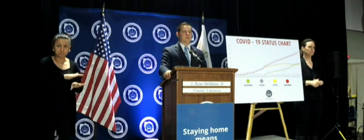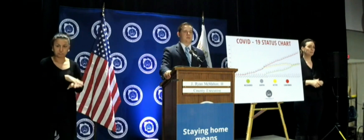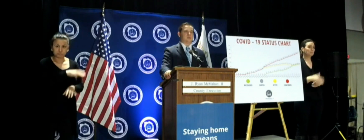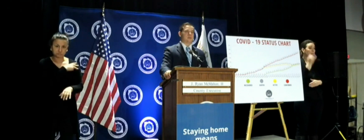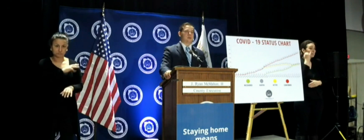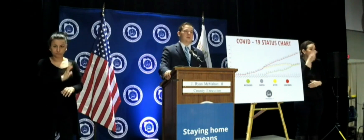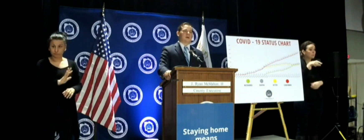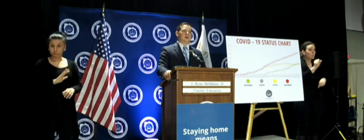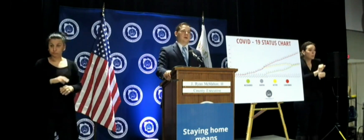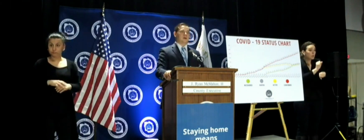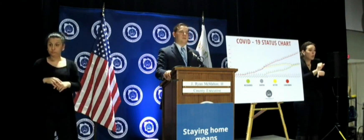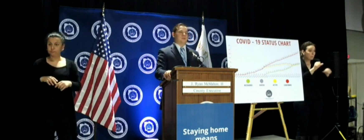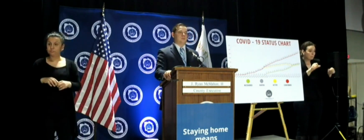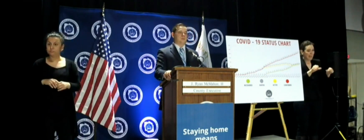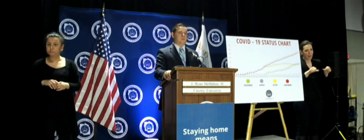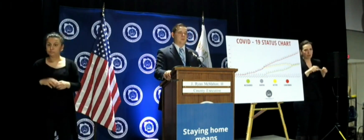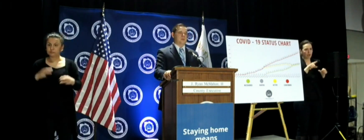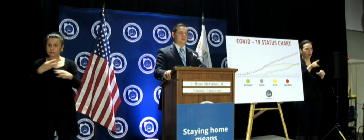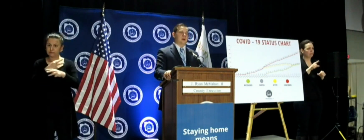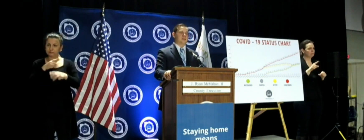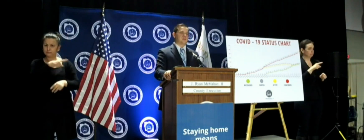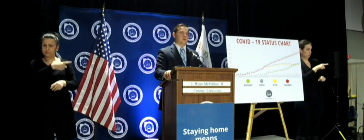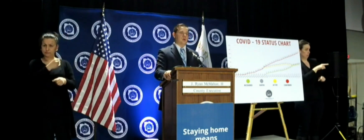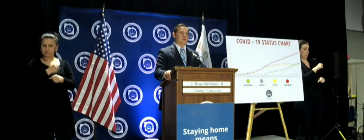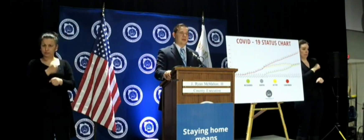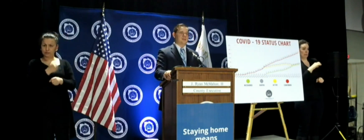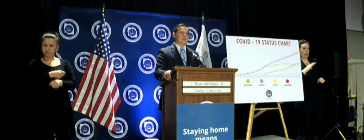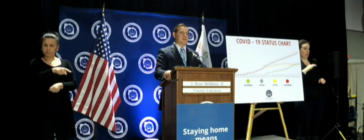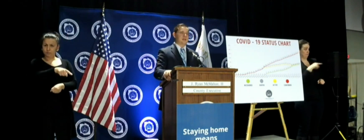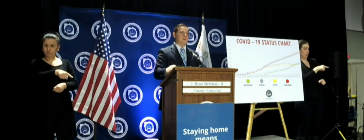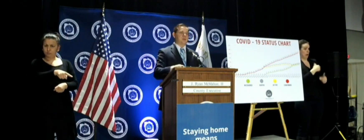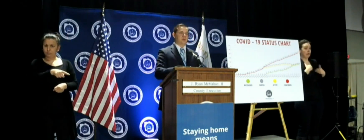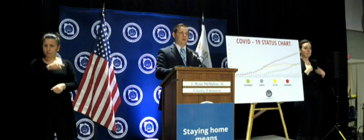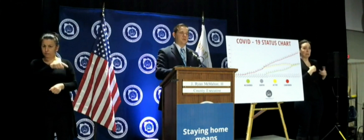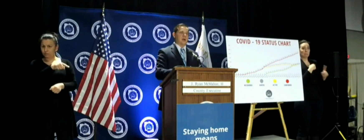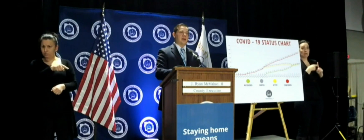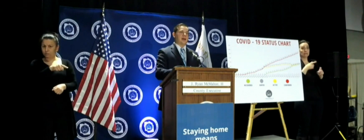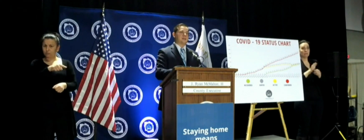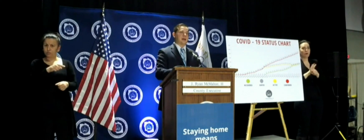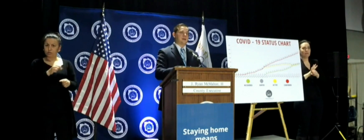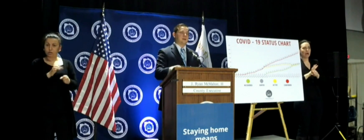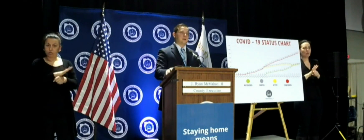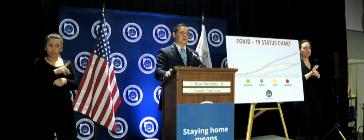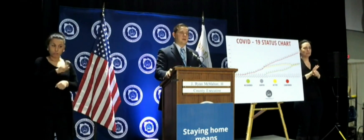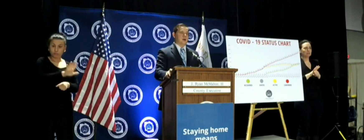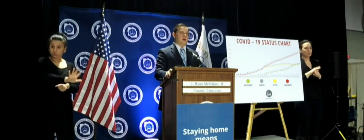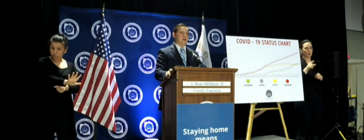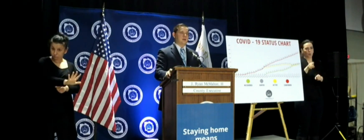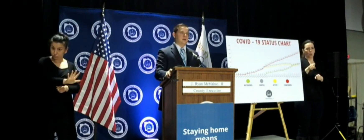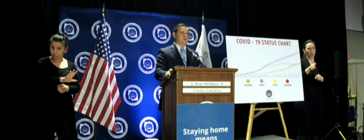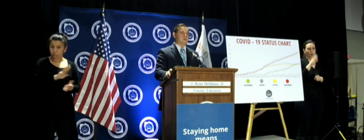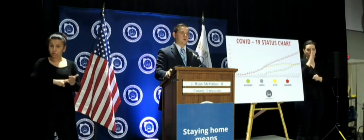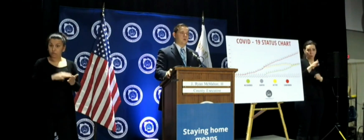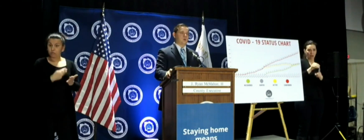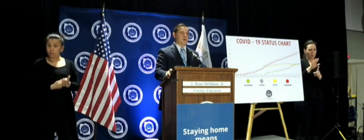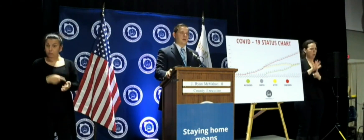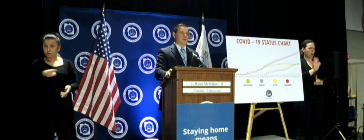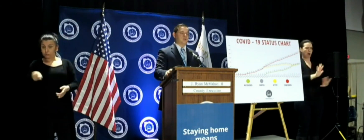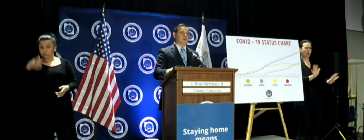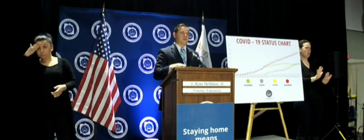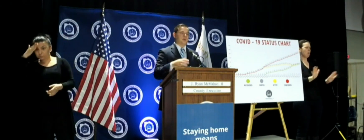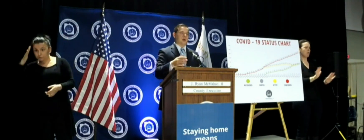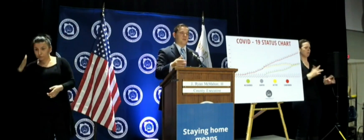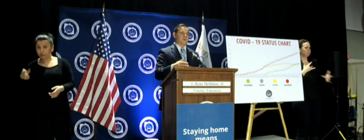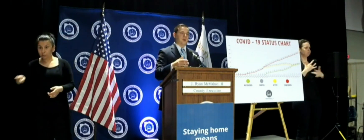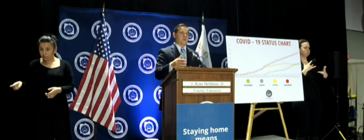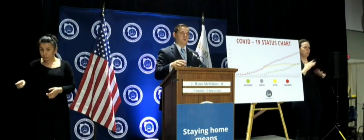that business tests positive for COVID-19 does not mean you're a direct contact. So unless you